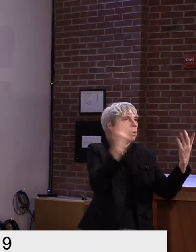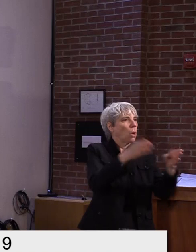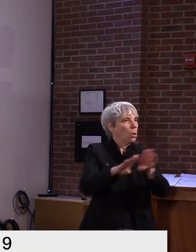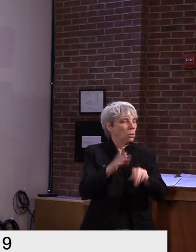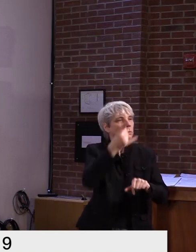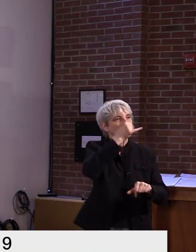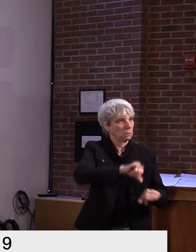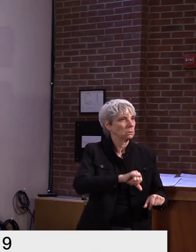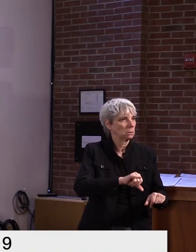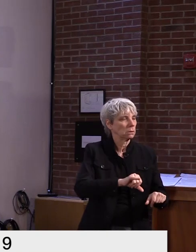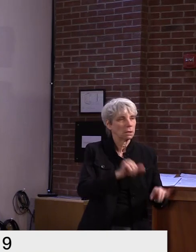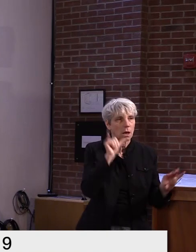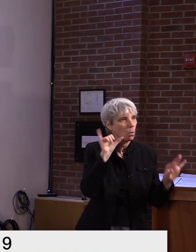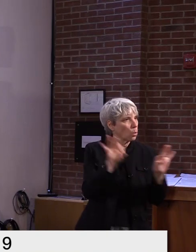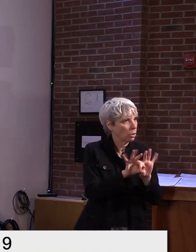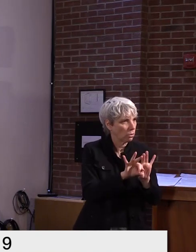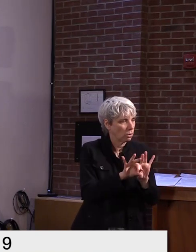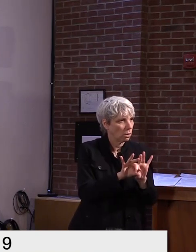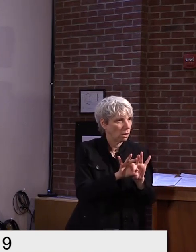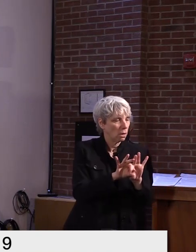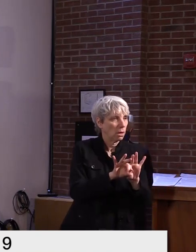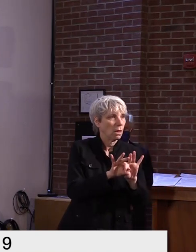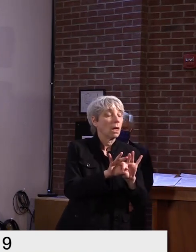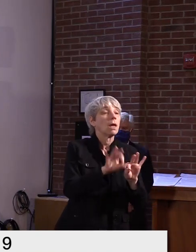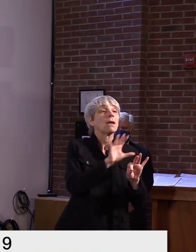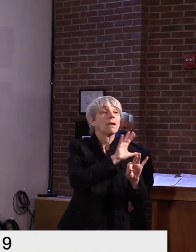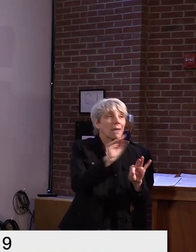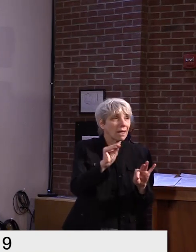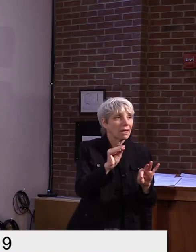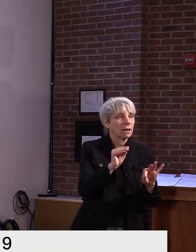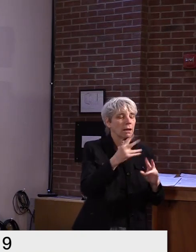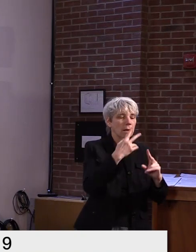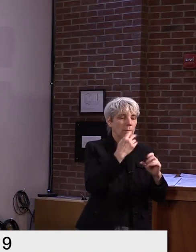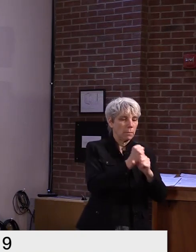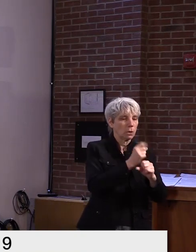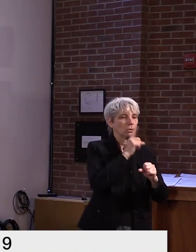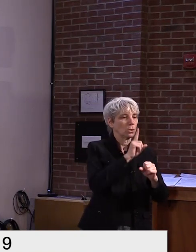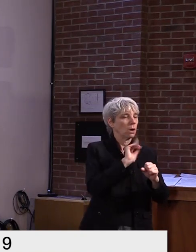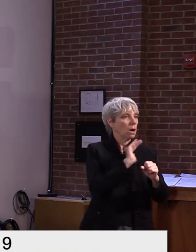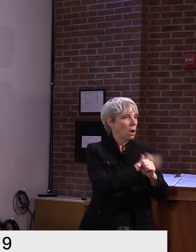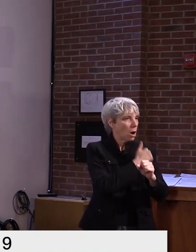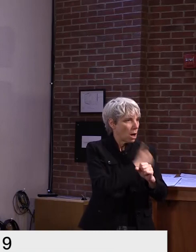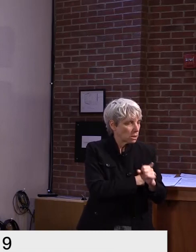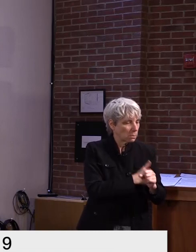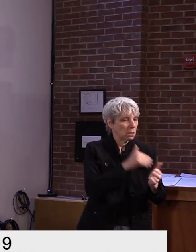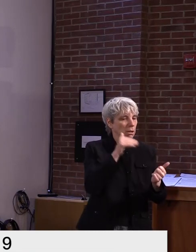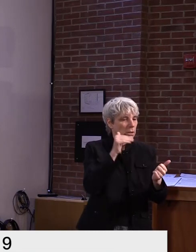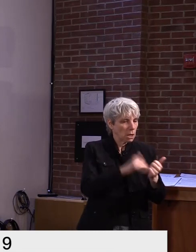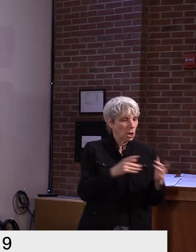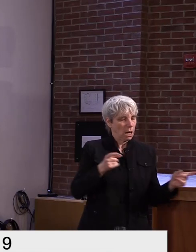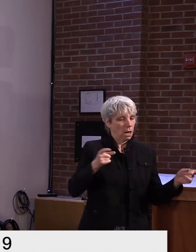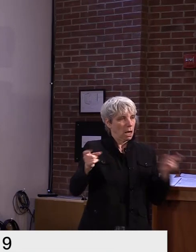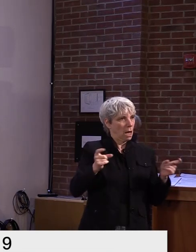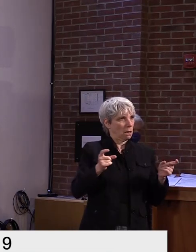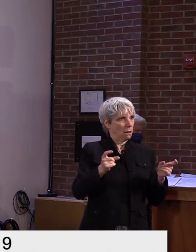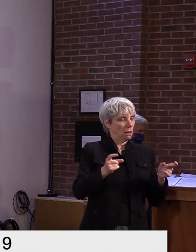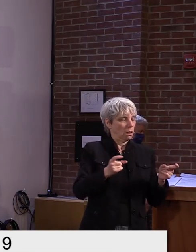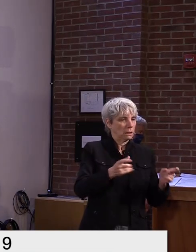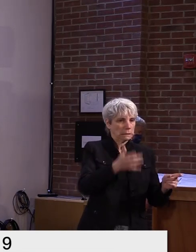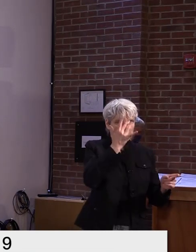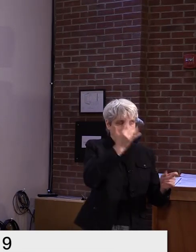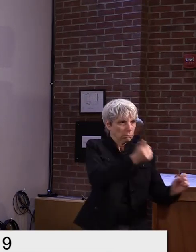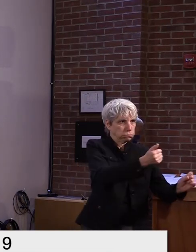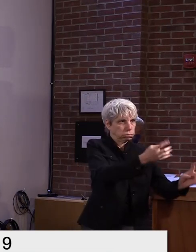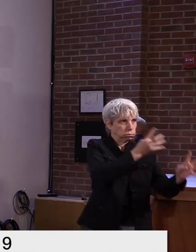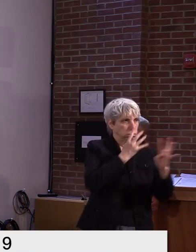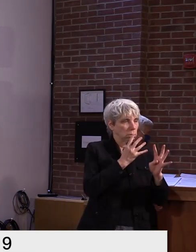must ensure that illness does not lead to the healthcare system becoming overwhelmed. So as I said, we will be discussing in the next several